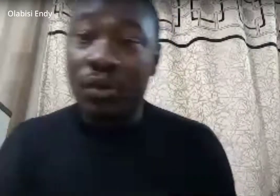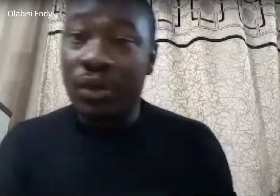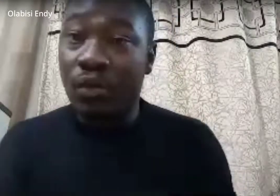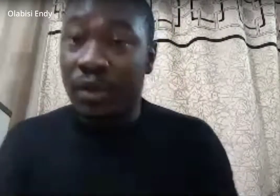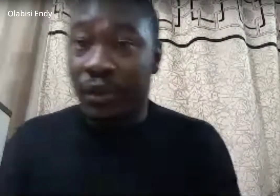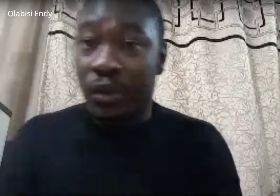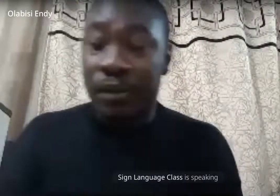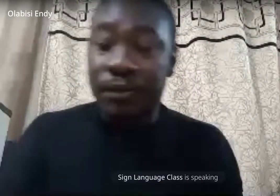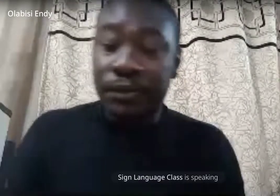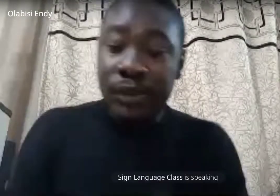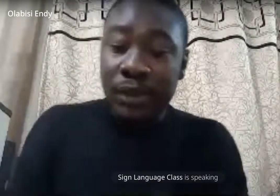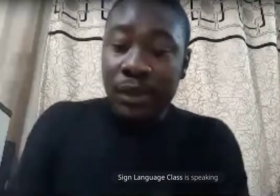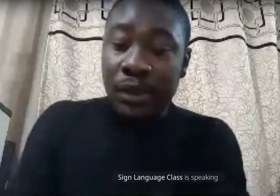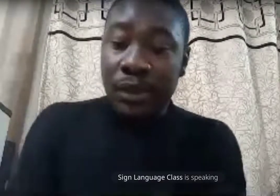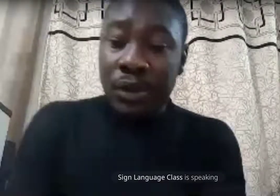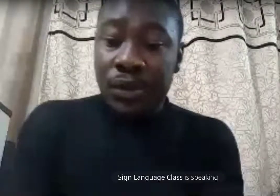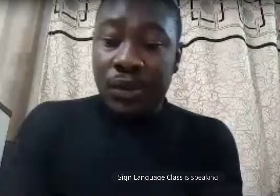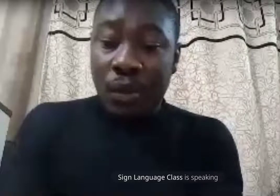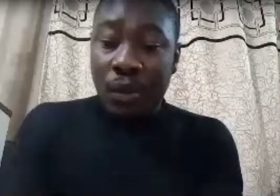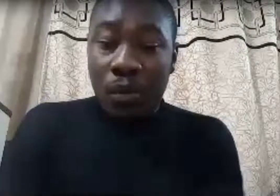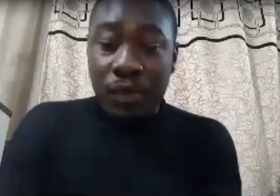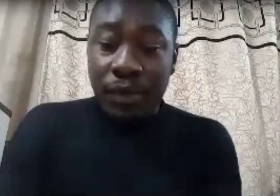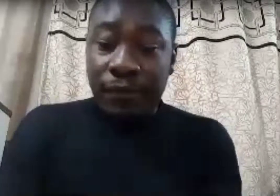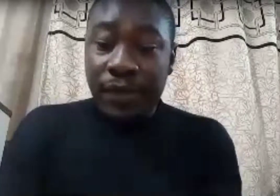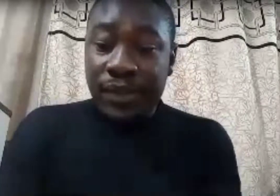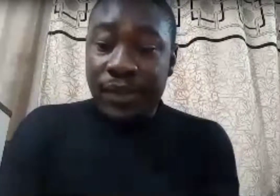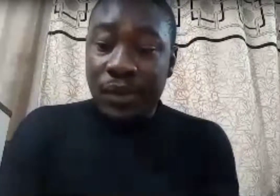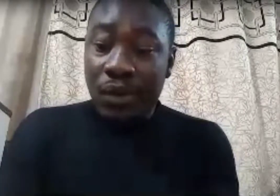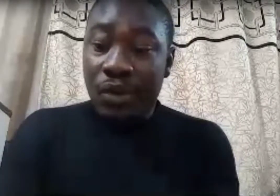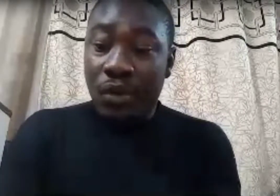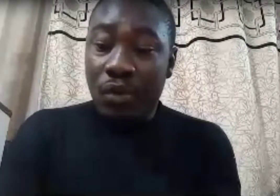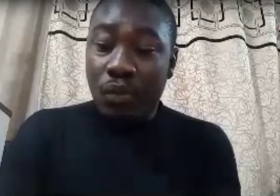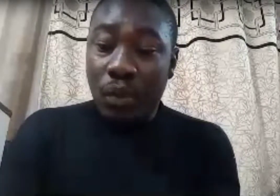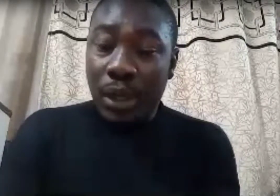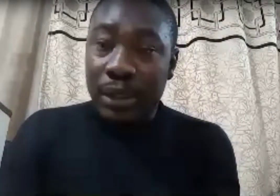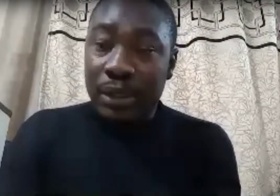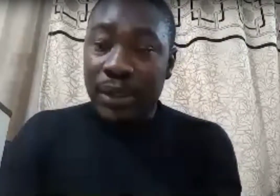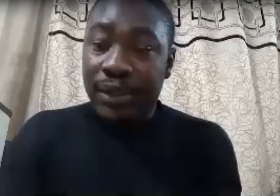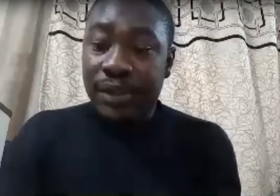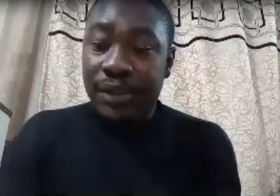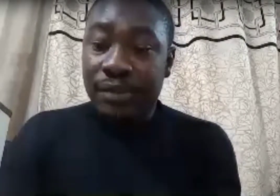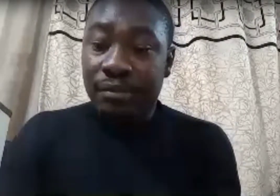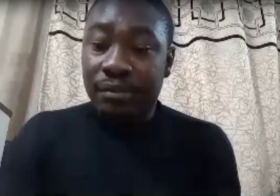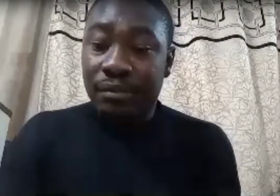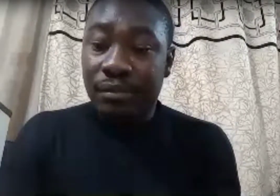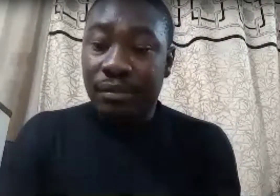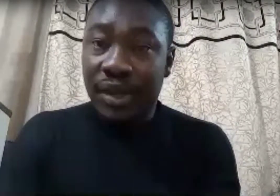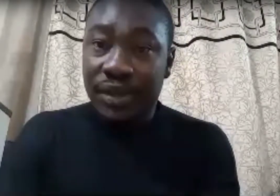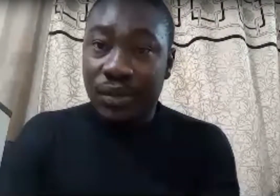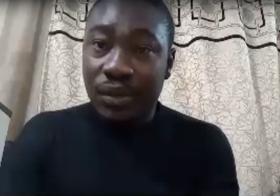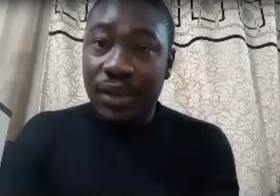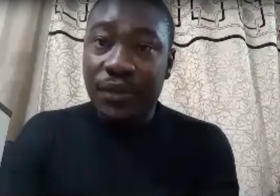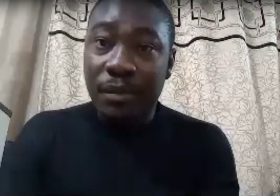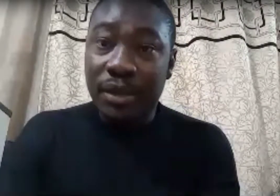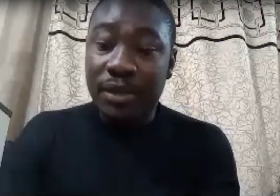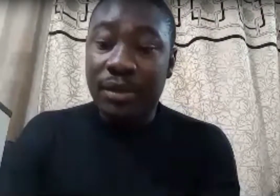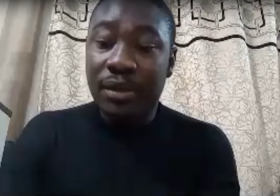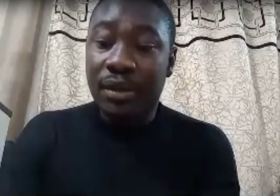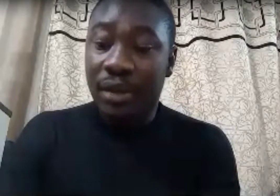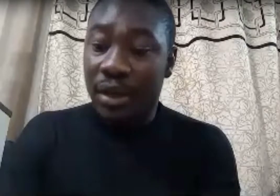is, please do this for me. Increase your speed when signing bigger numbers. increase your